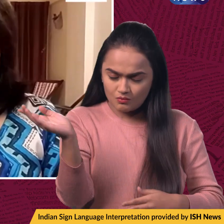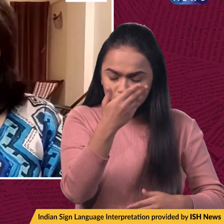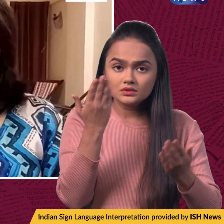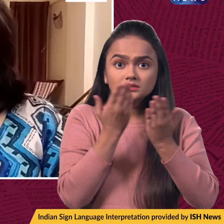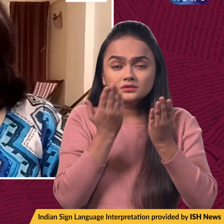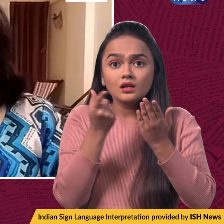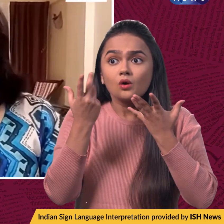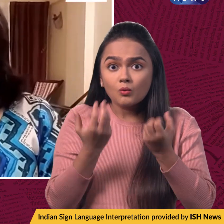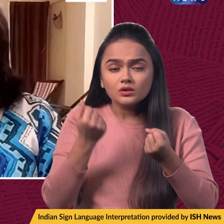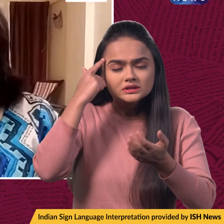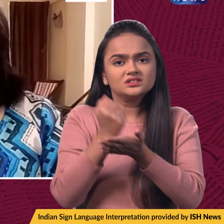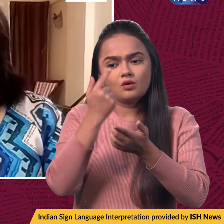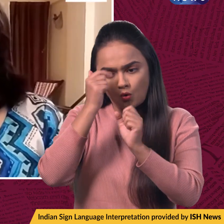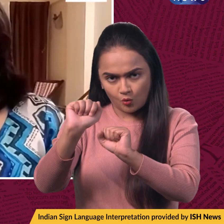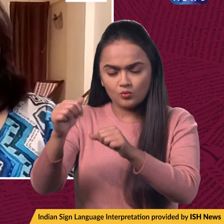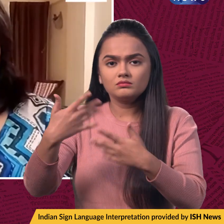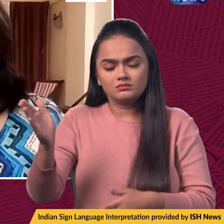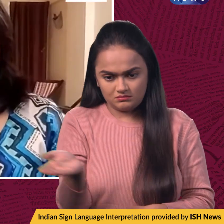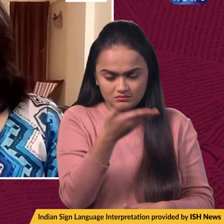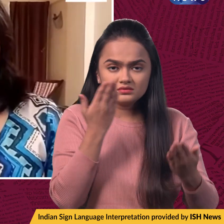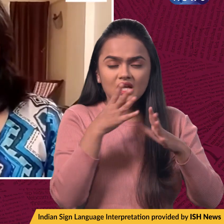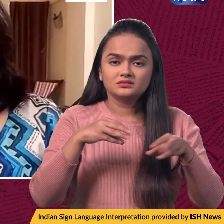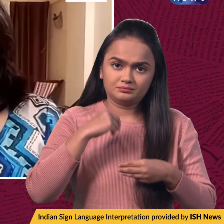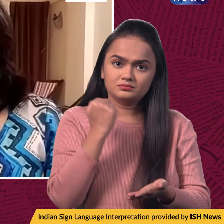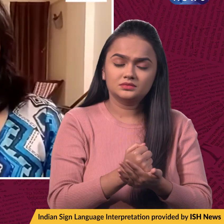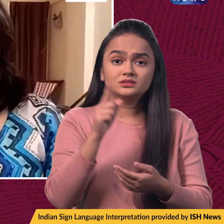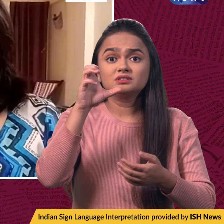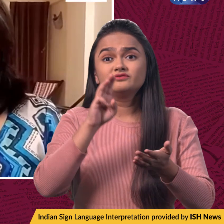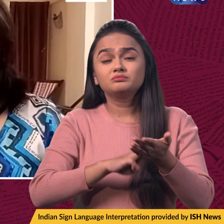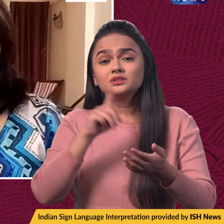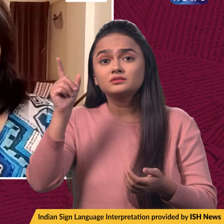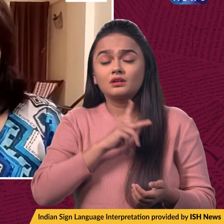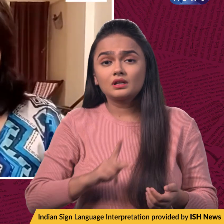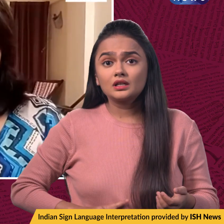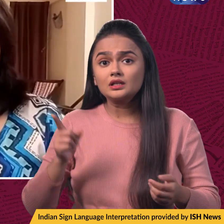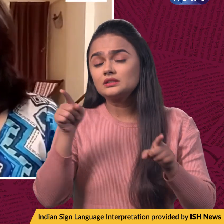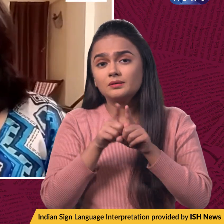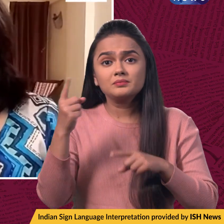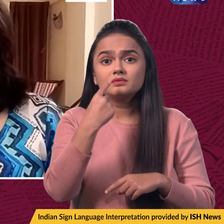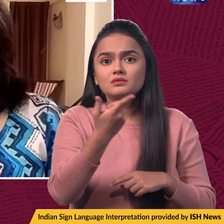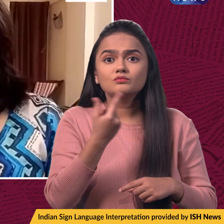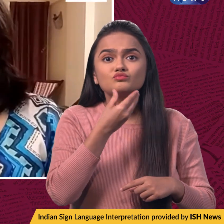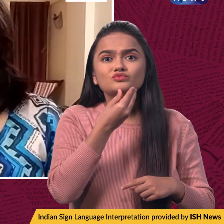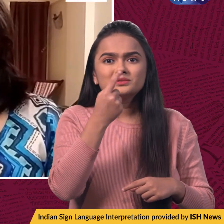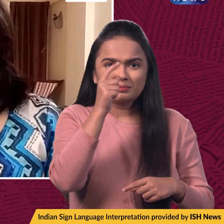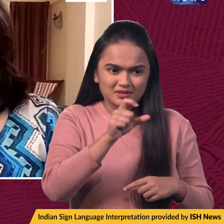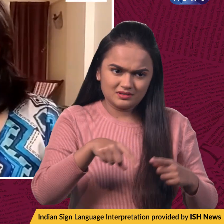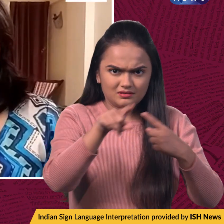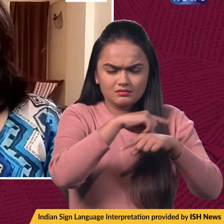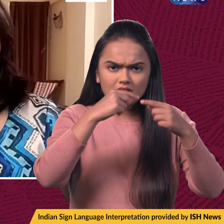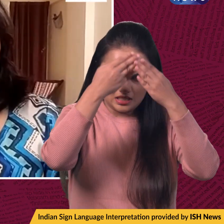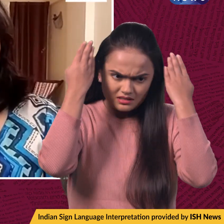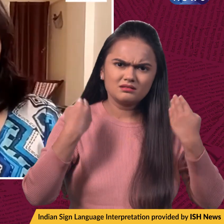let them decide, end quote. In fact, former Chief Minister of Karnataka, Siddhamaya, had also said, and I quote, Muslim girls have been